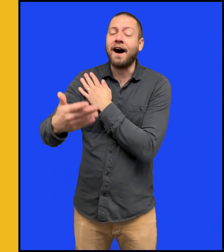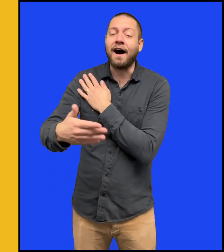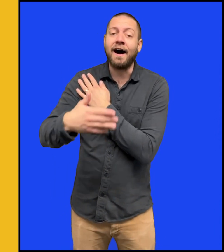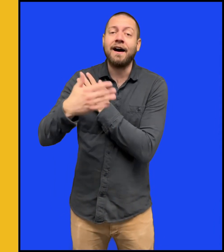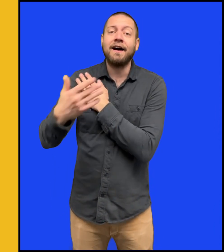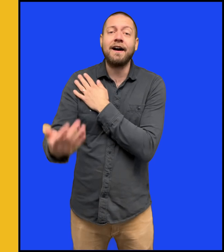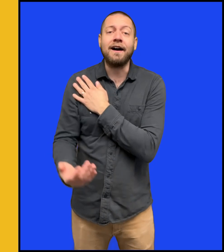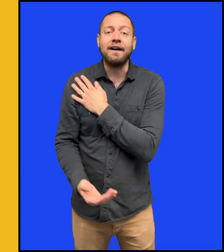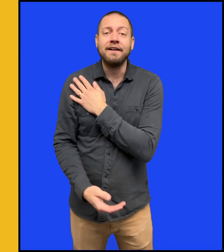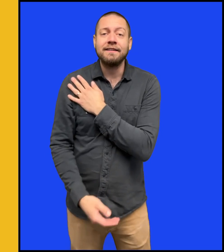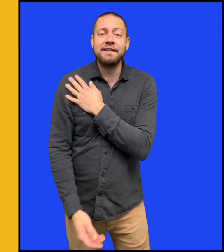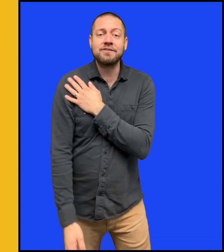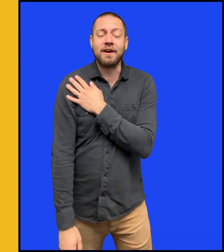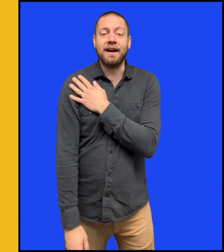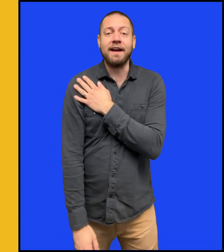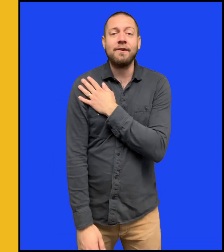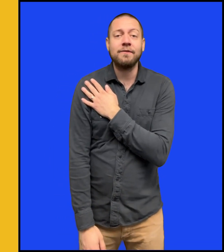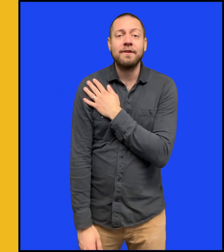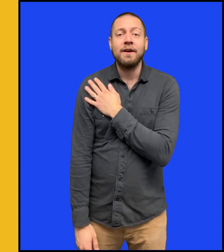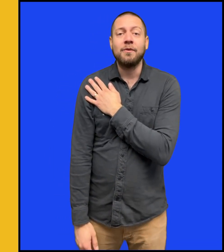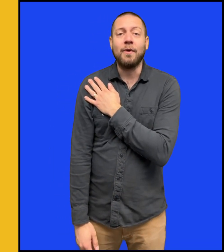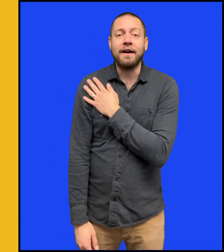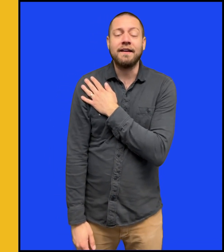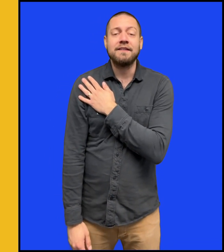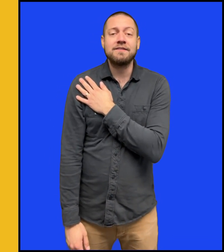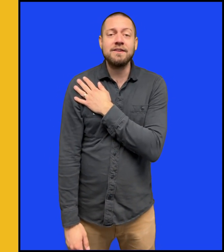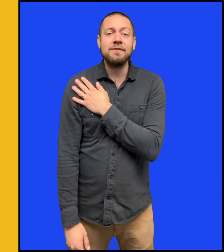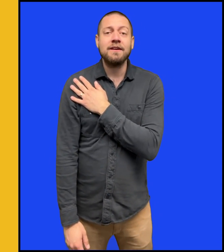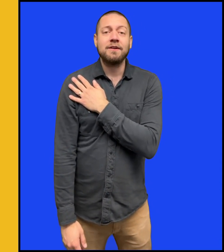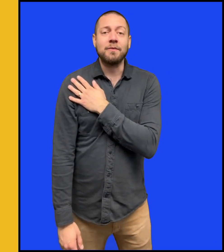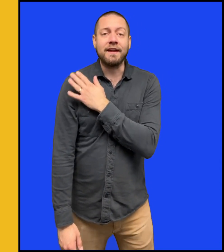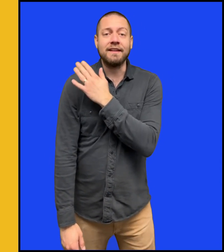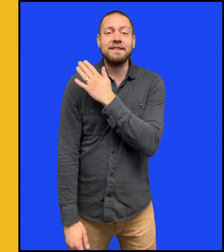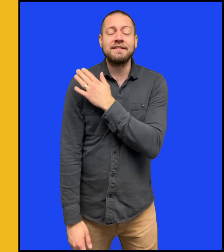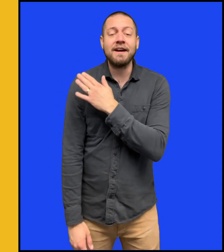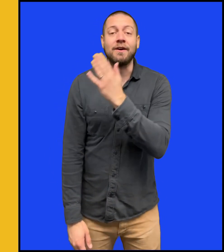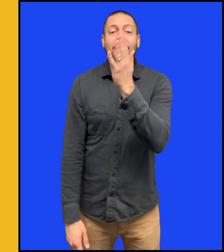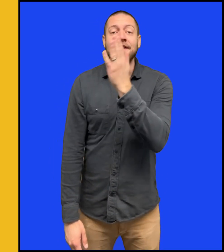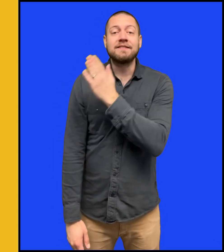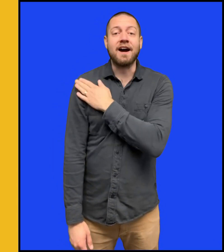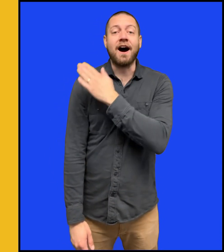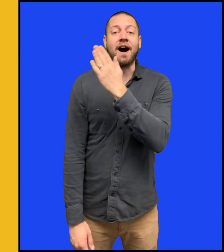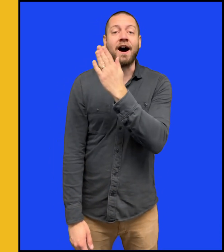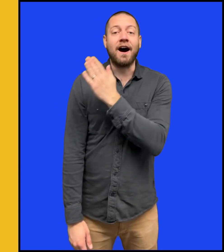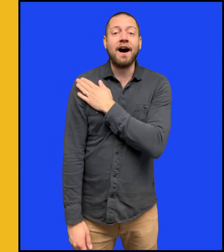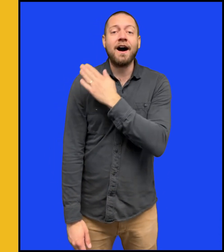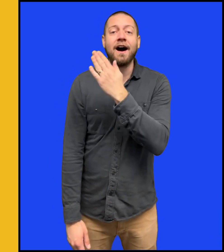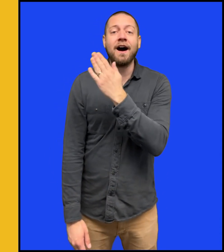ah, ah, ah. Let's try it out. 1, 2, ready, let's go.